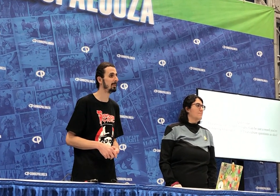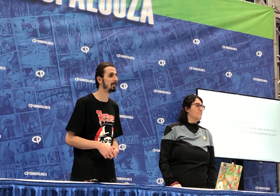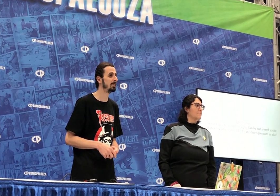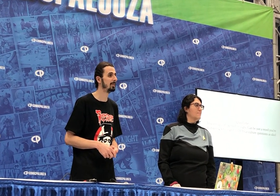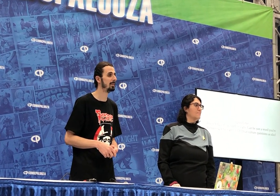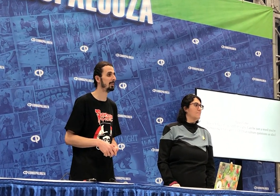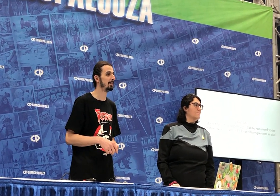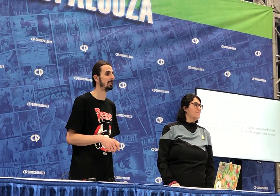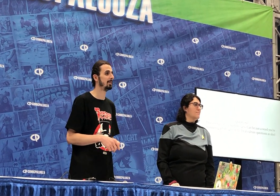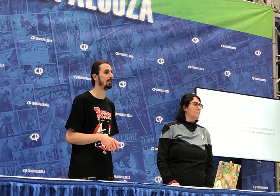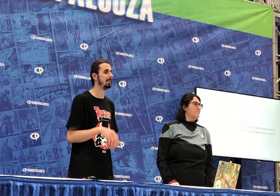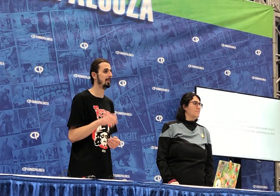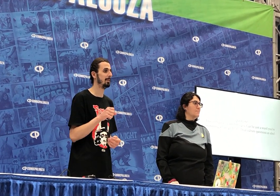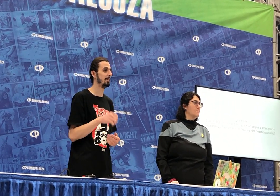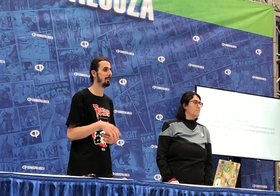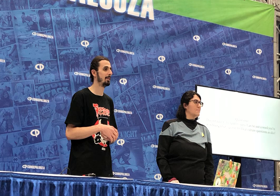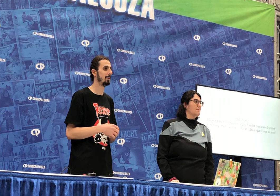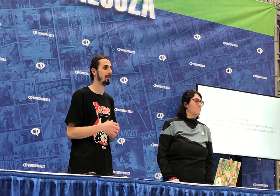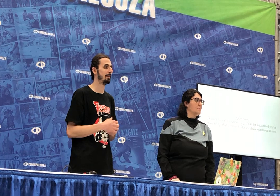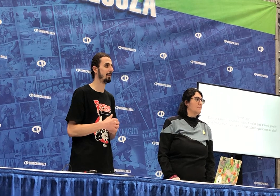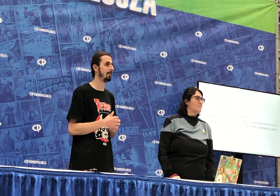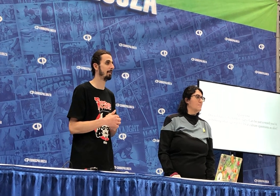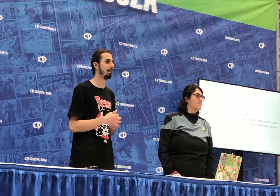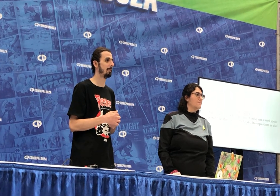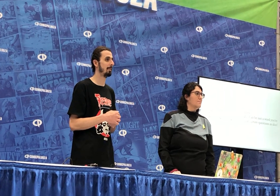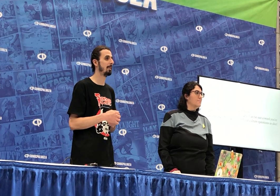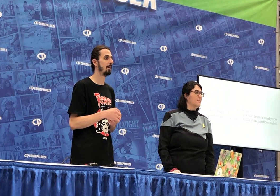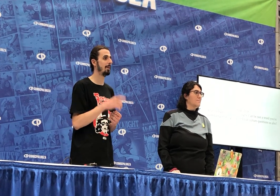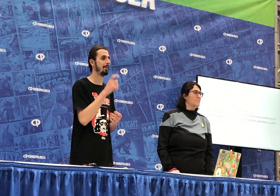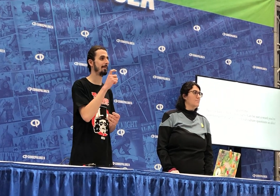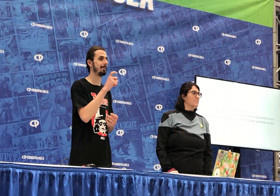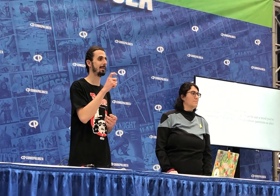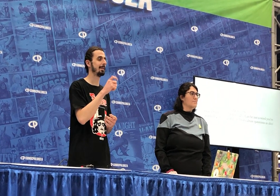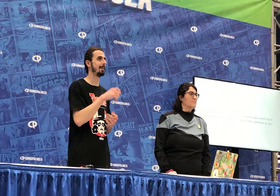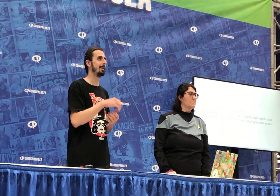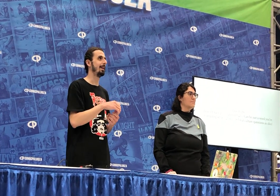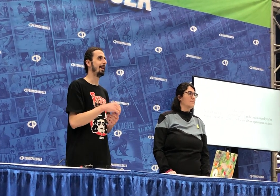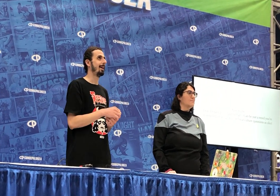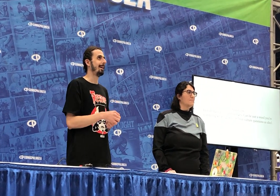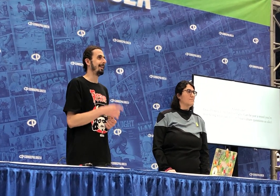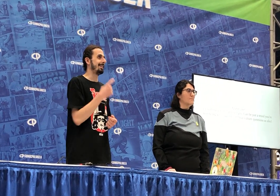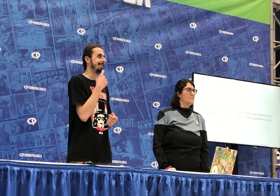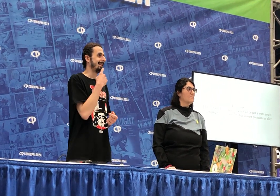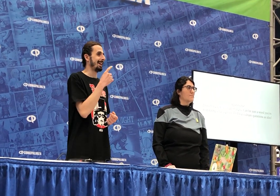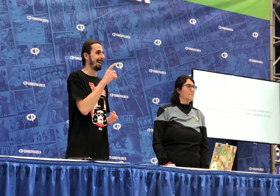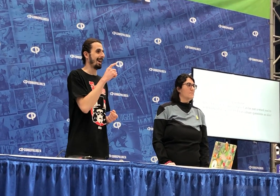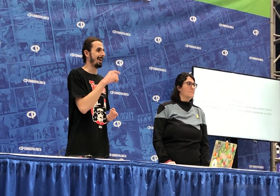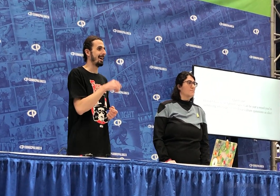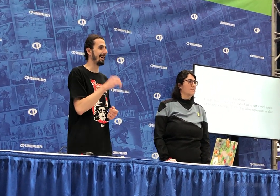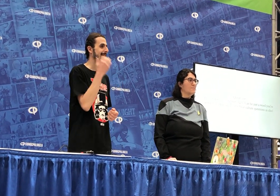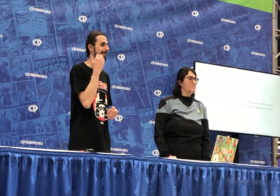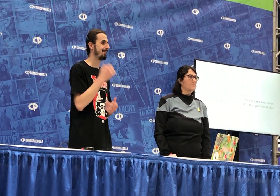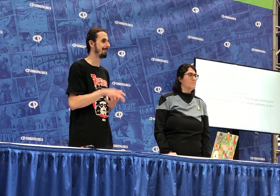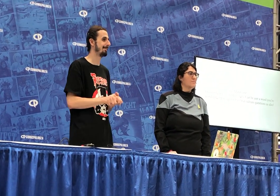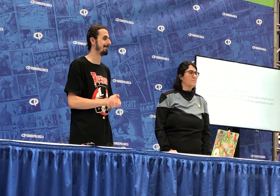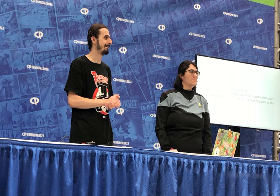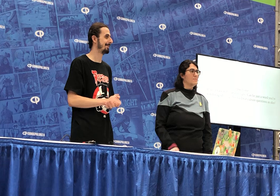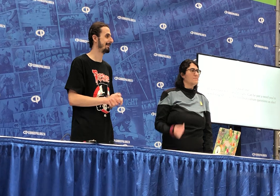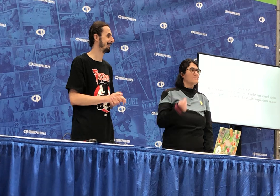What is, I know we've talked about some of the characters, but what are some of the X-Men characters? There's other signs like, you know, you've got Cyclops, you've got